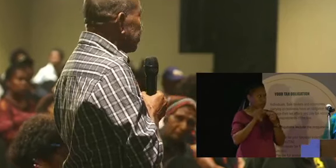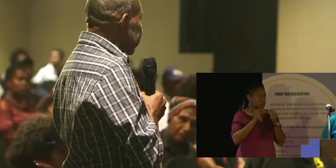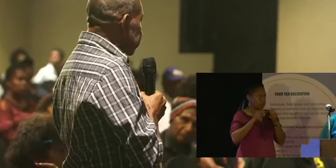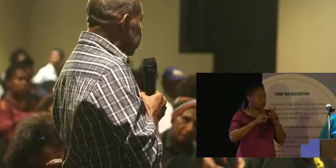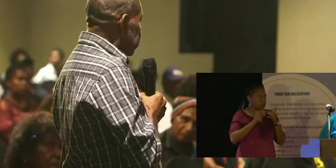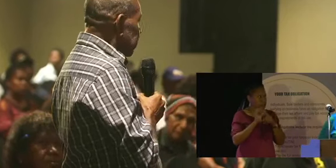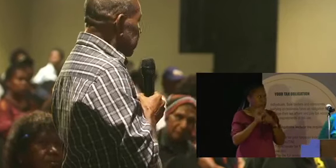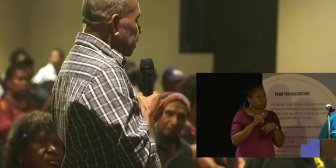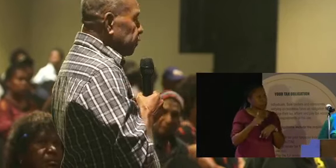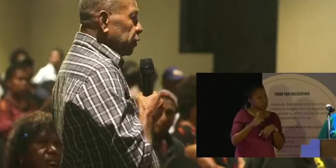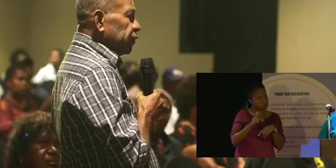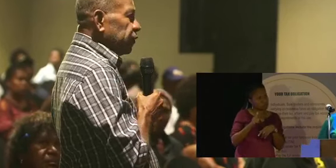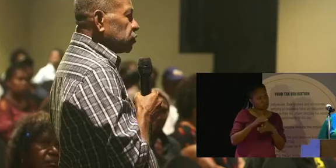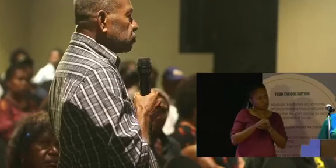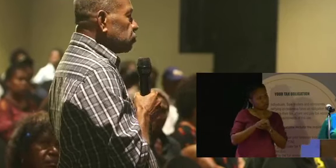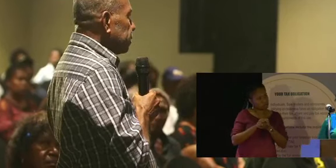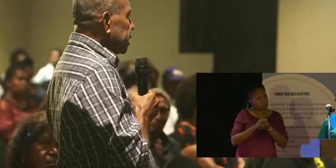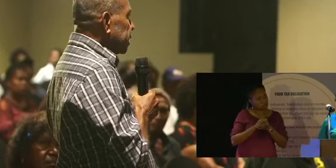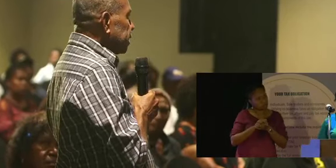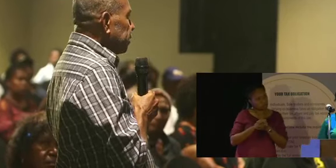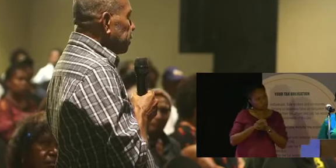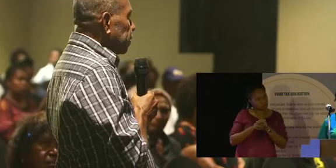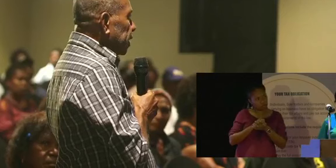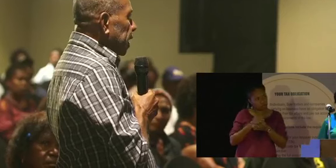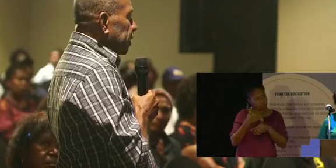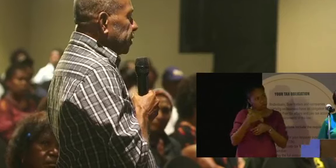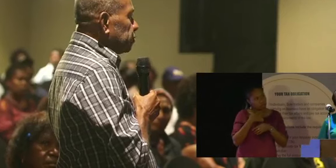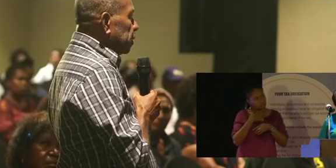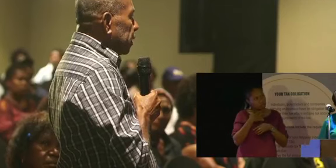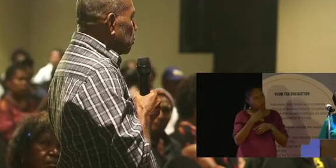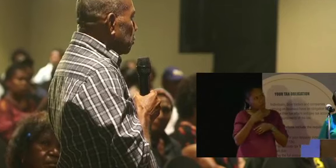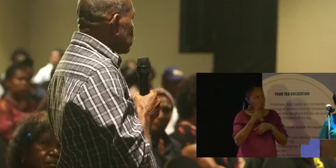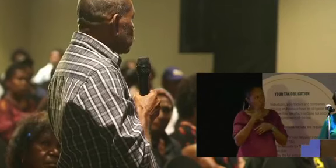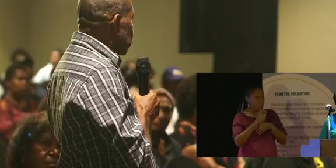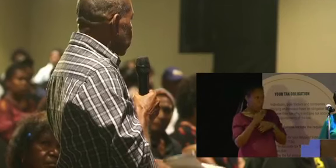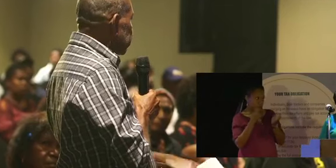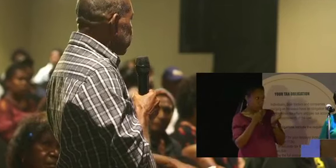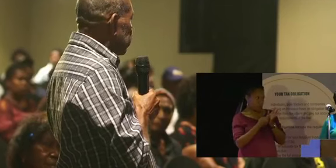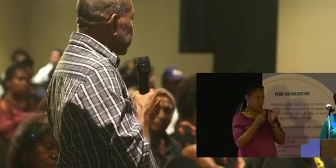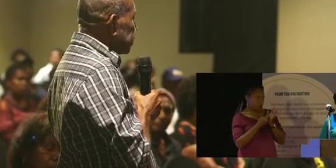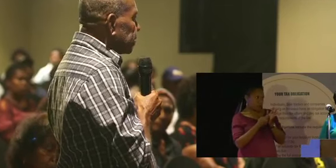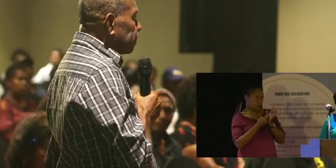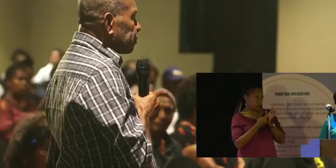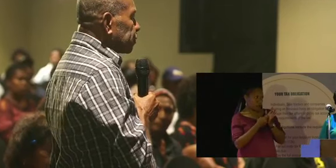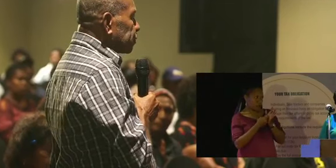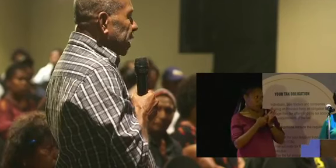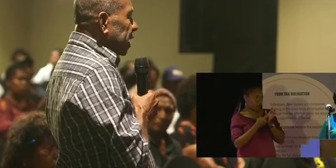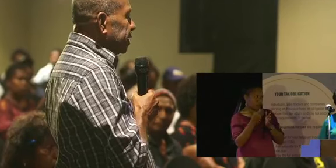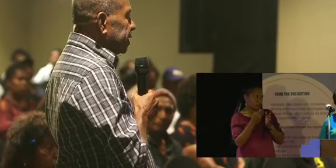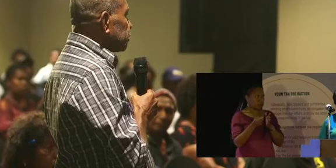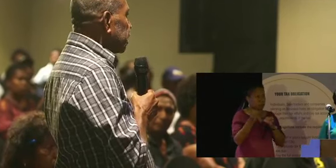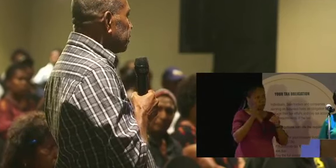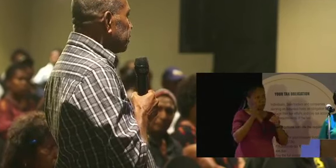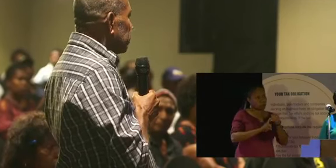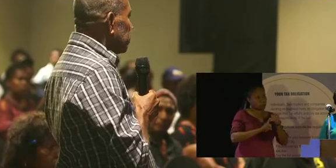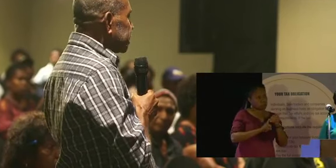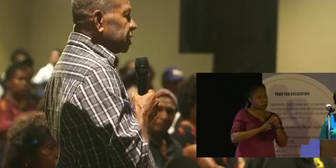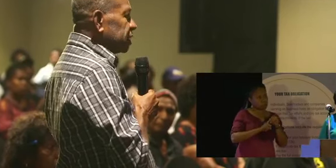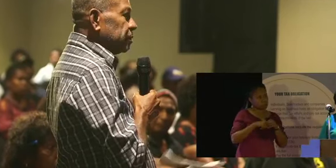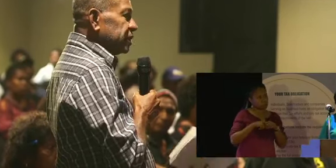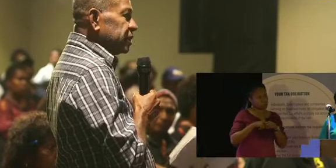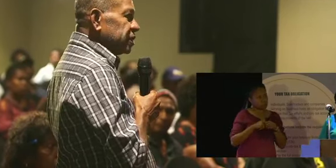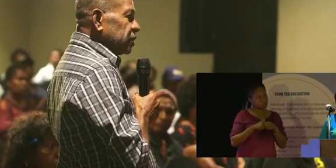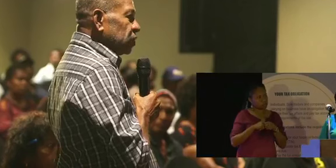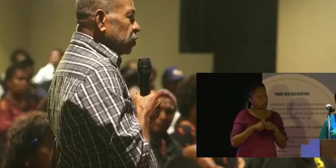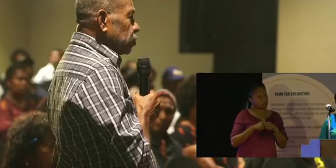up to 3 months for your funds to be remitted. And then we want to go to the Western Union, and then they have to tell you that you have a